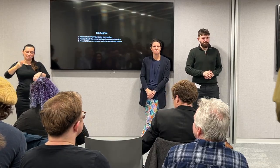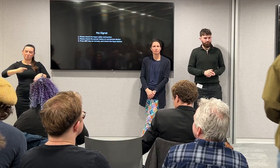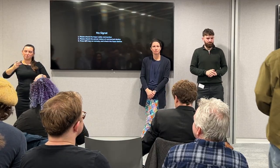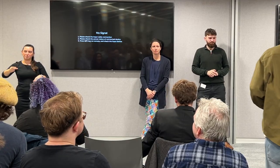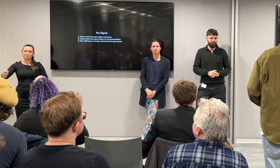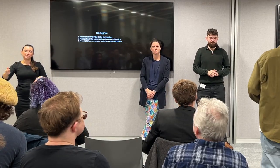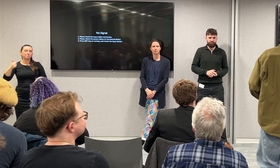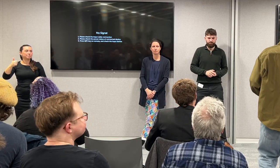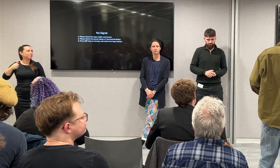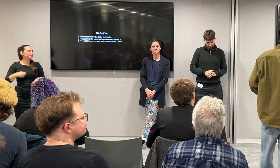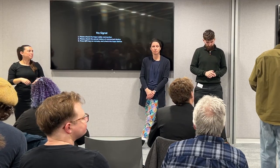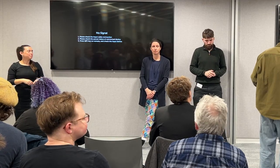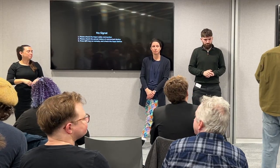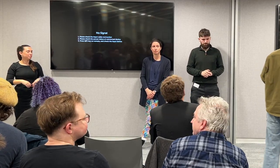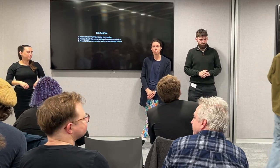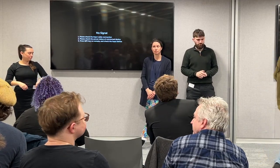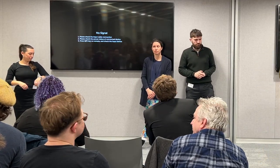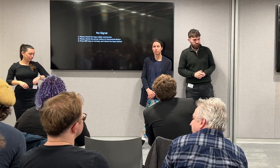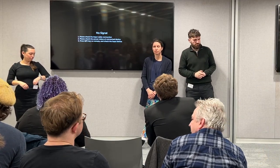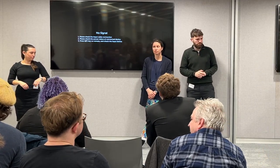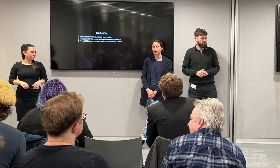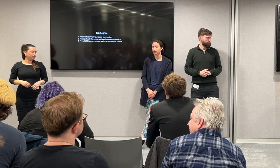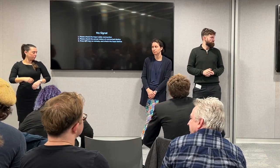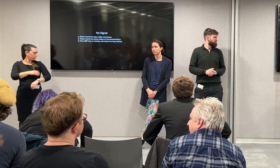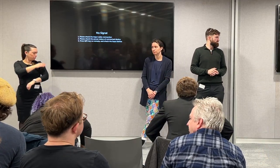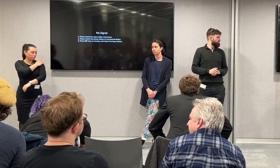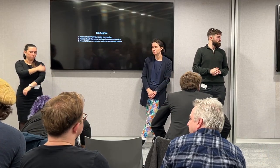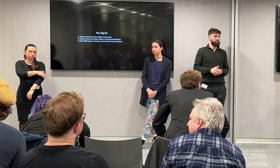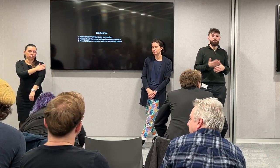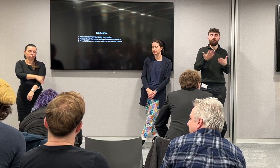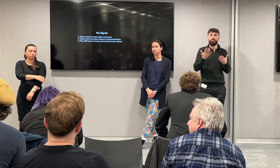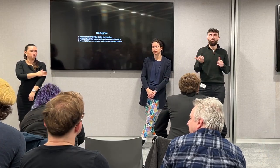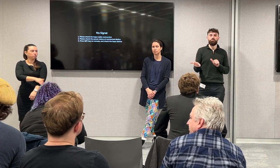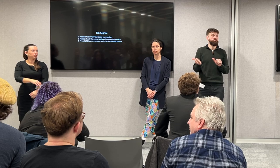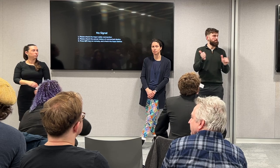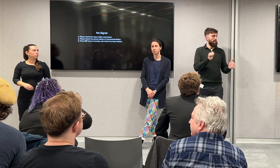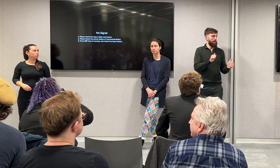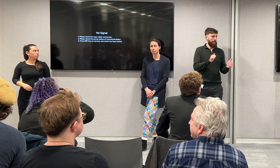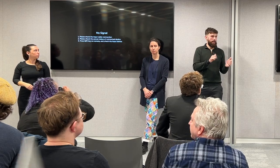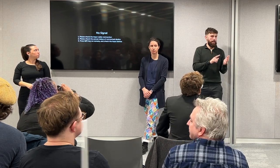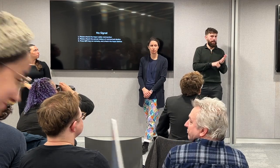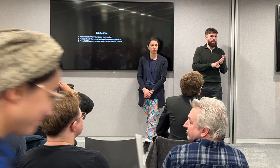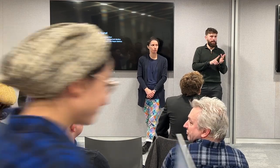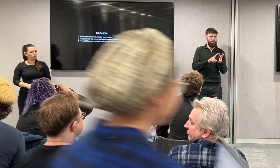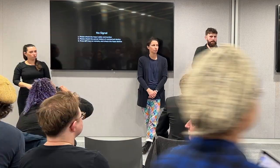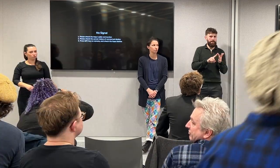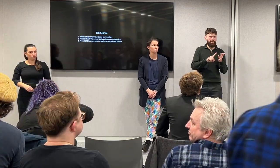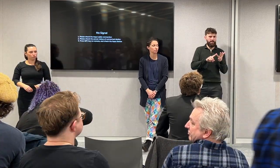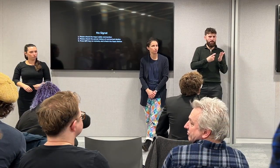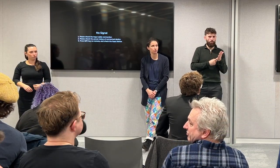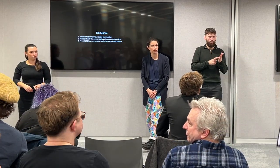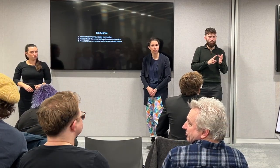Okay? Yeah, just trippy. Okay, so now we have Leo. Use that. Thank you.